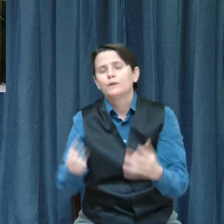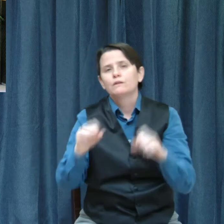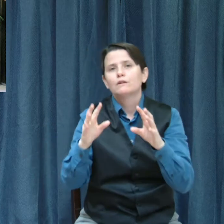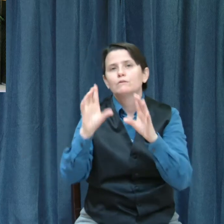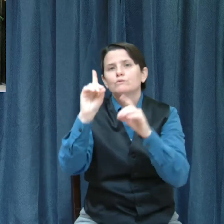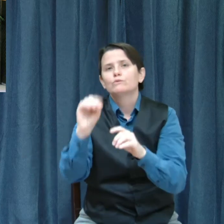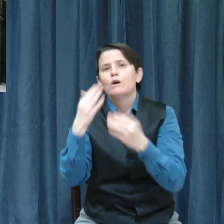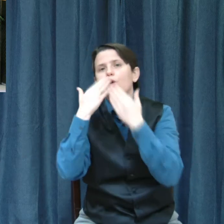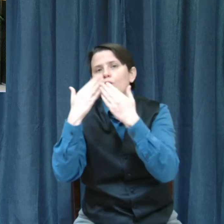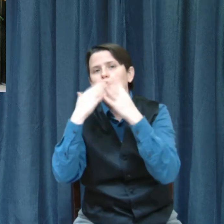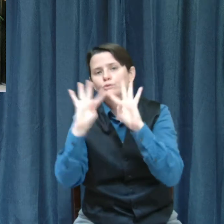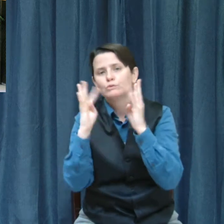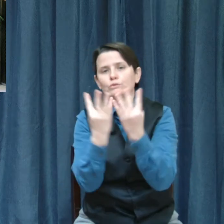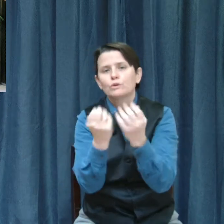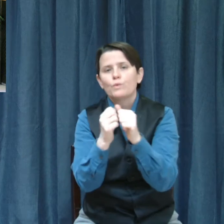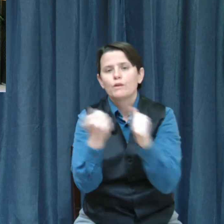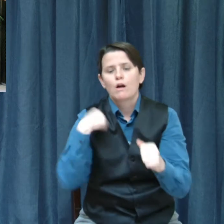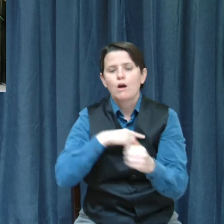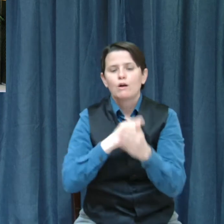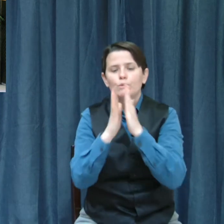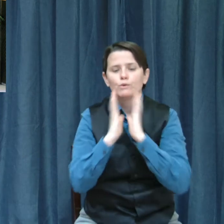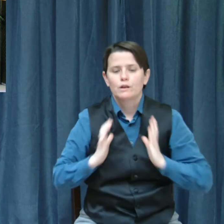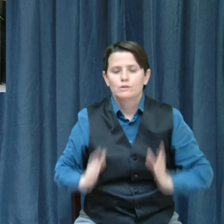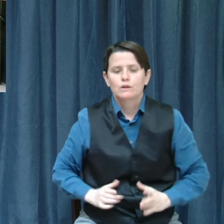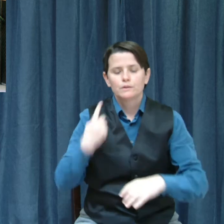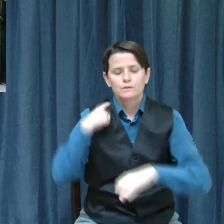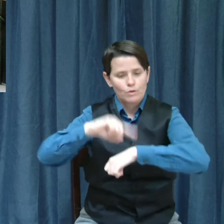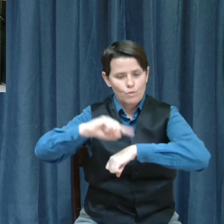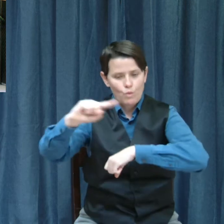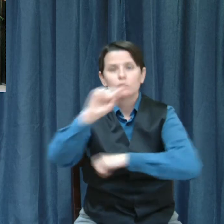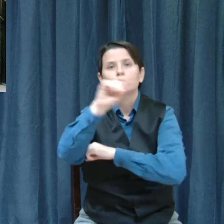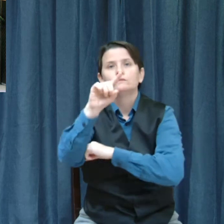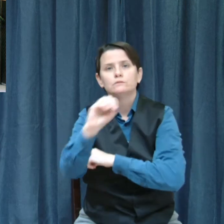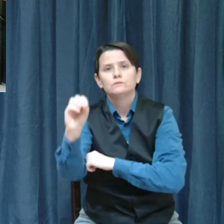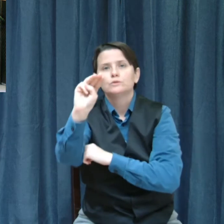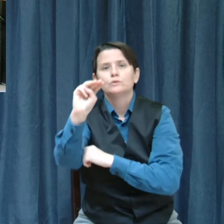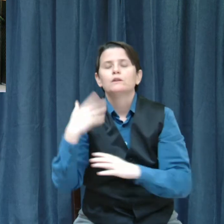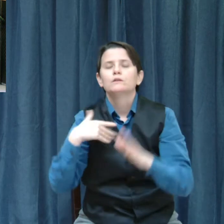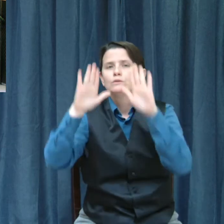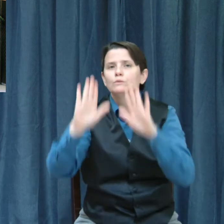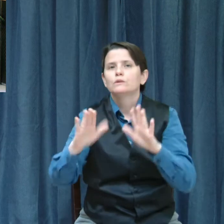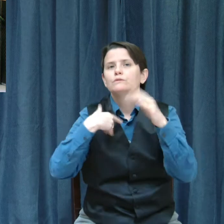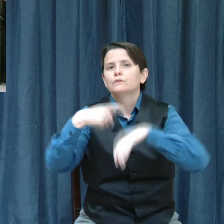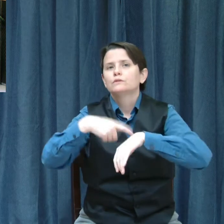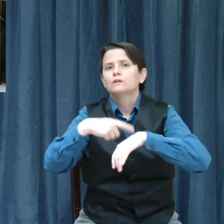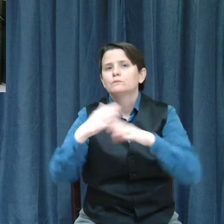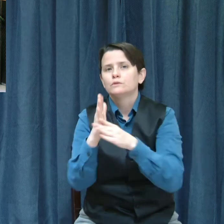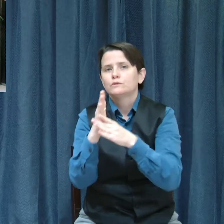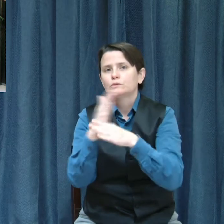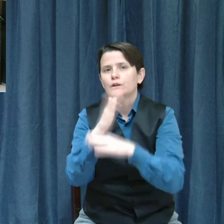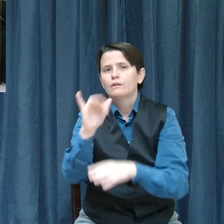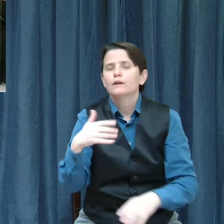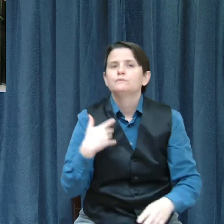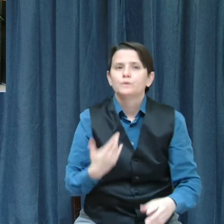be grateful for, and it's a wonderful time to come together and share those. We are continuing to work with our prayer